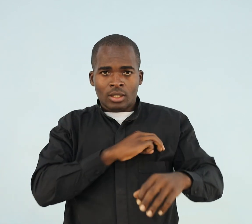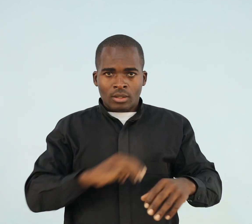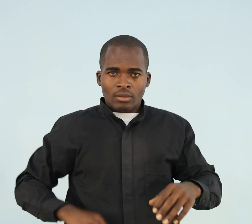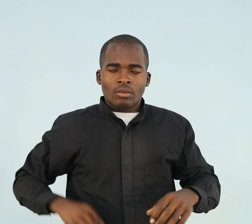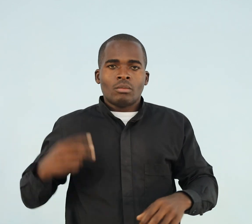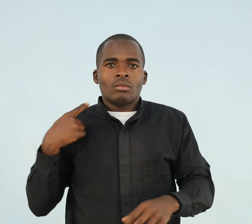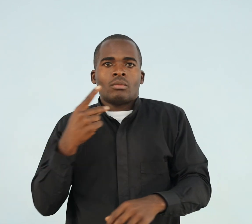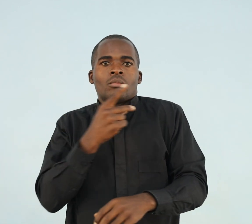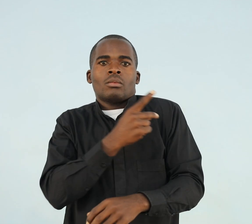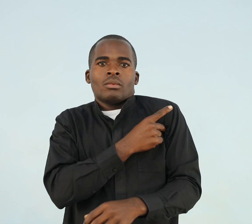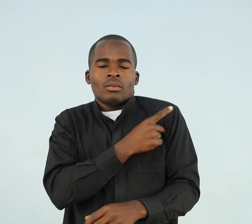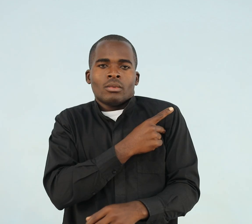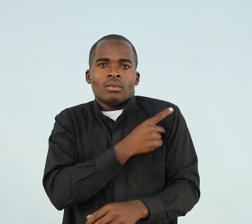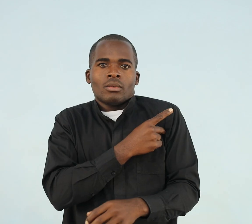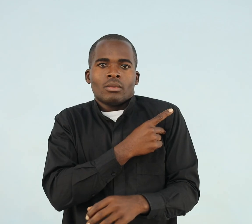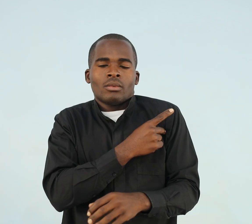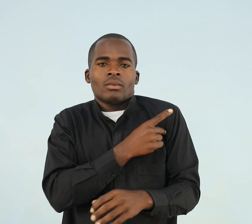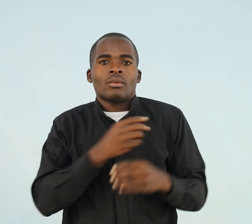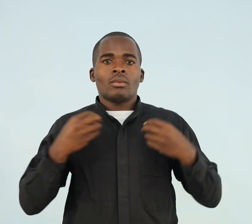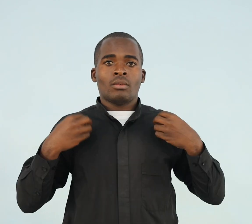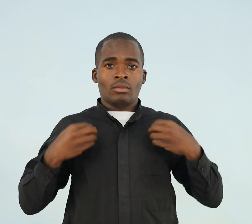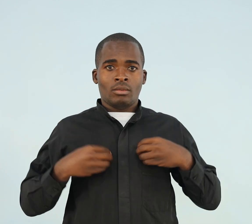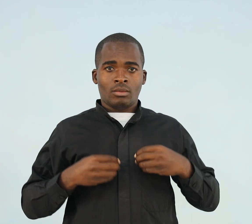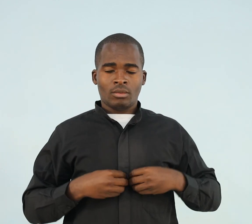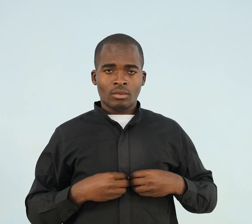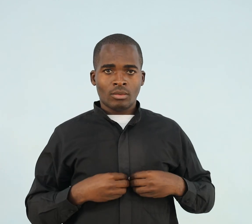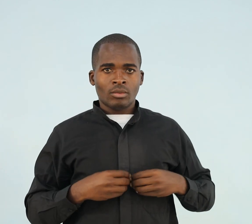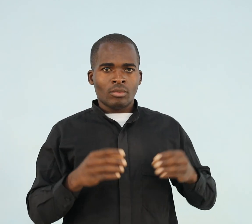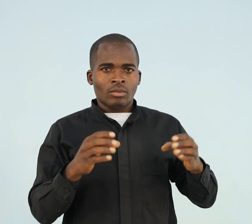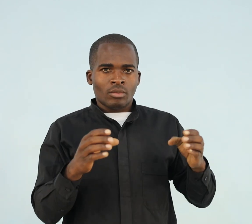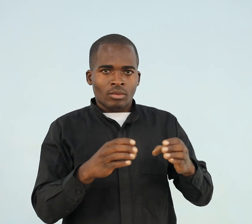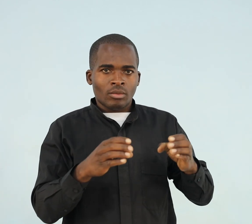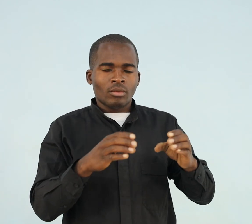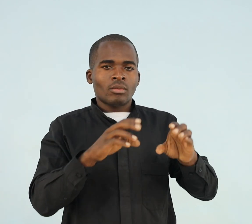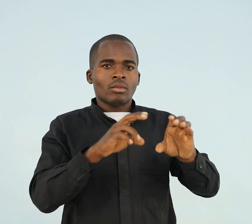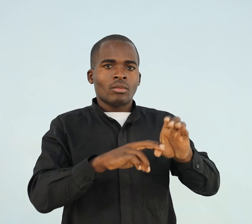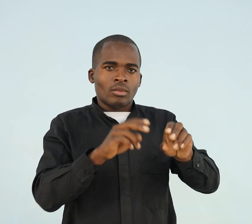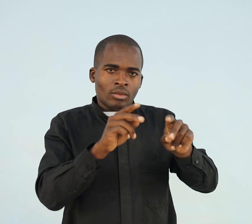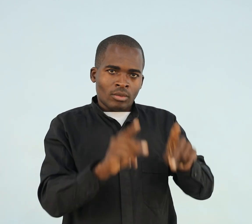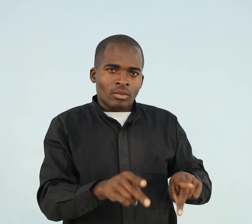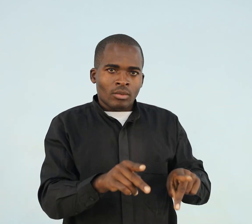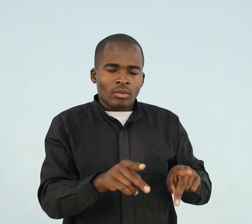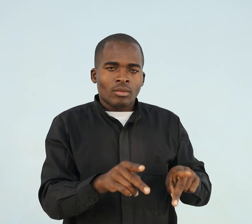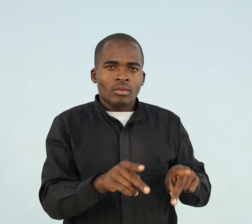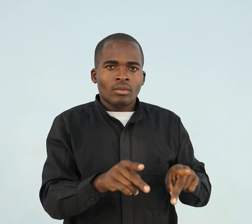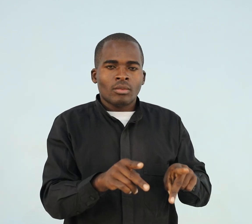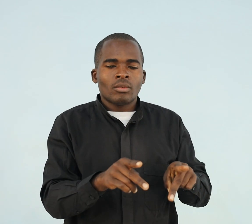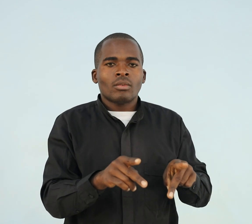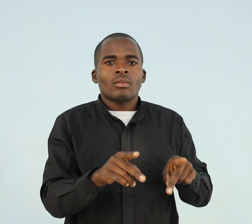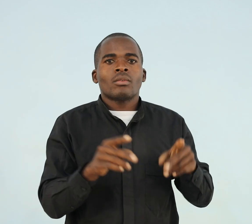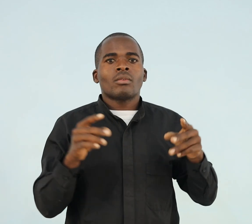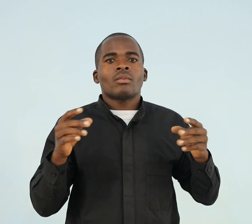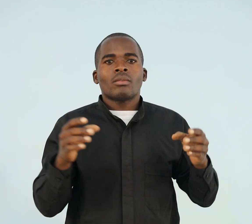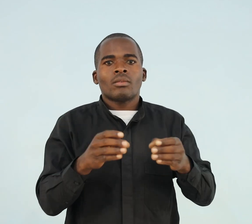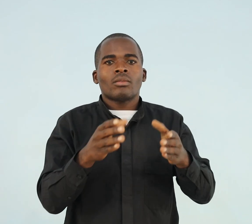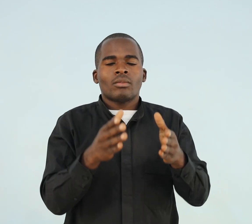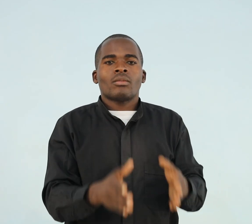Parliament, Mayor, Council Chairperson, or a councillor. General